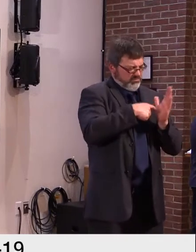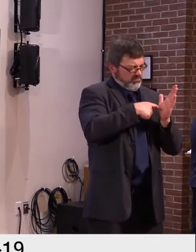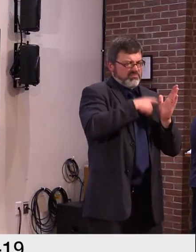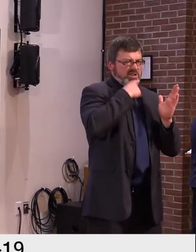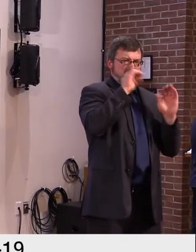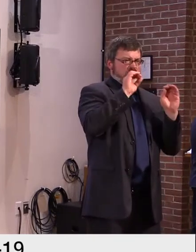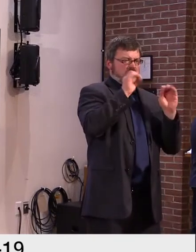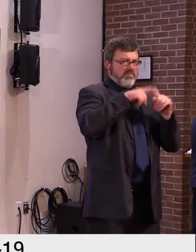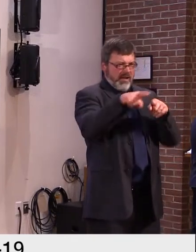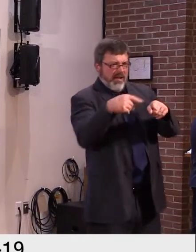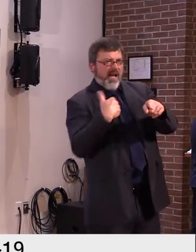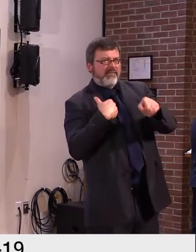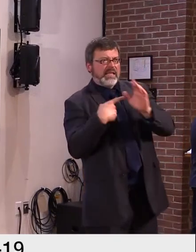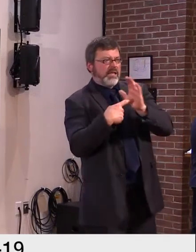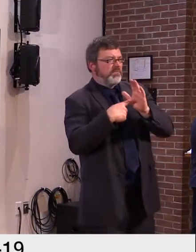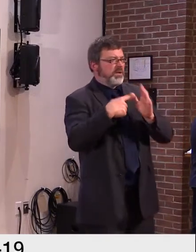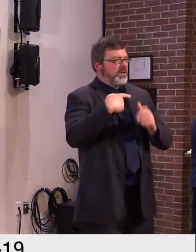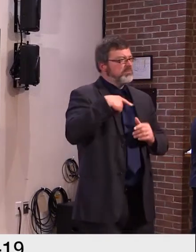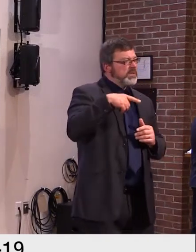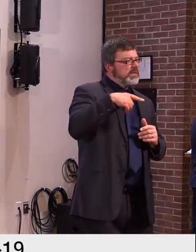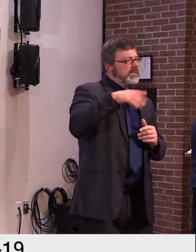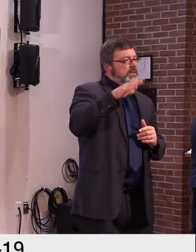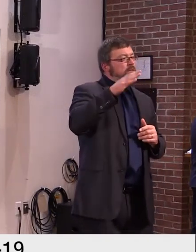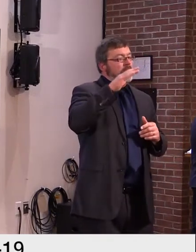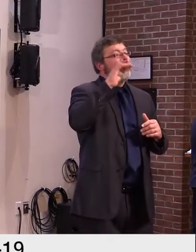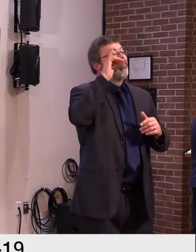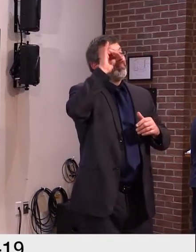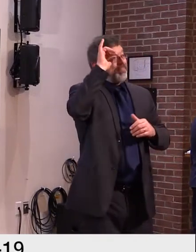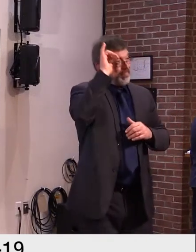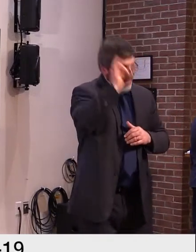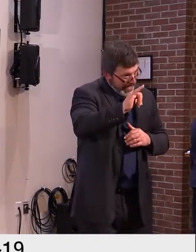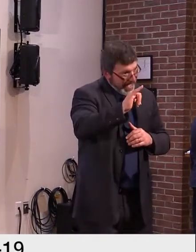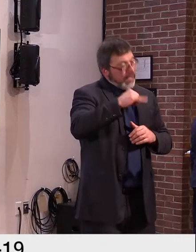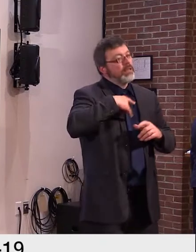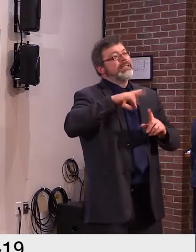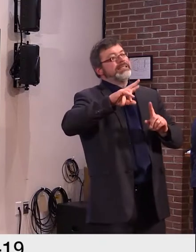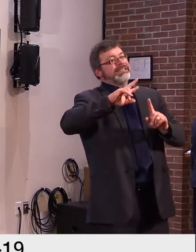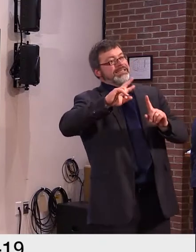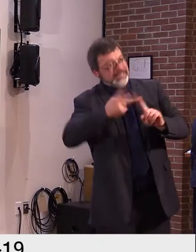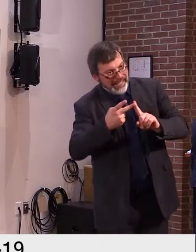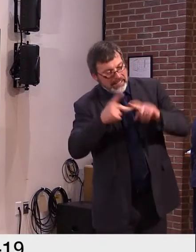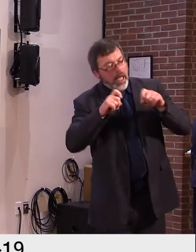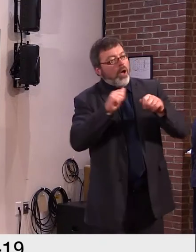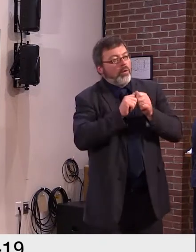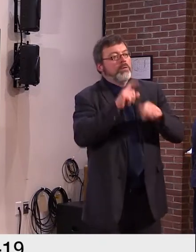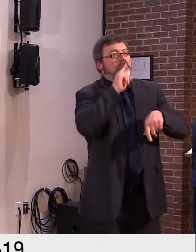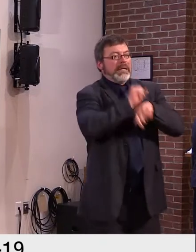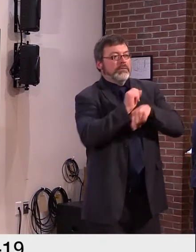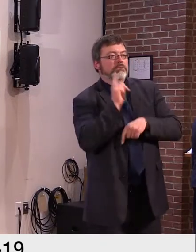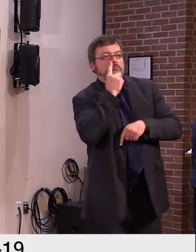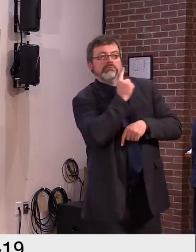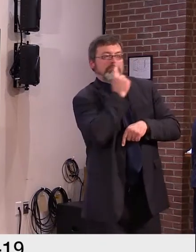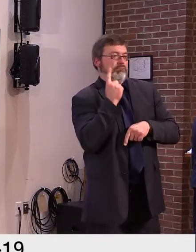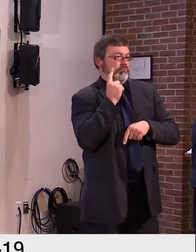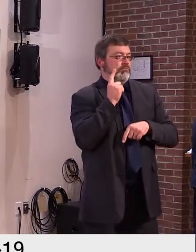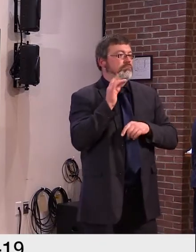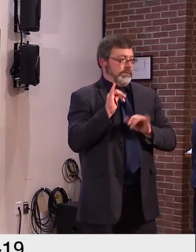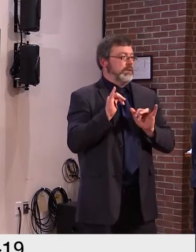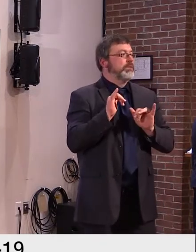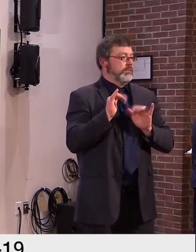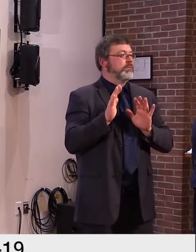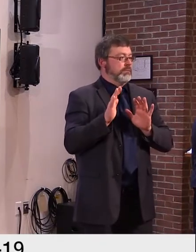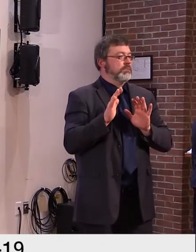big implications about what I do with the staff and the residents of that nursing home and how I cohort them, isolate them,